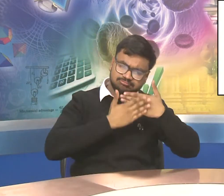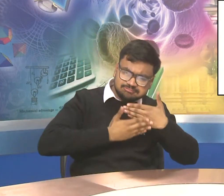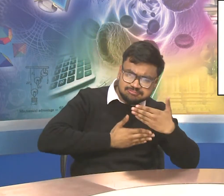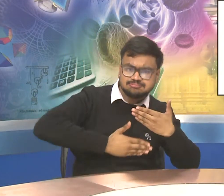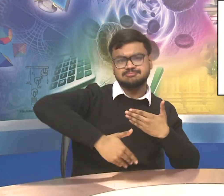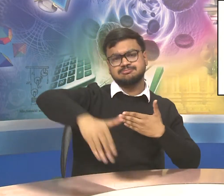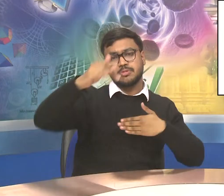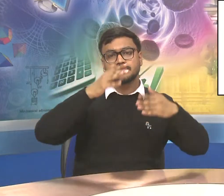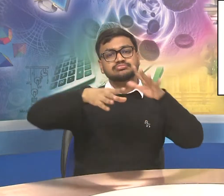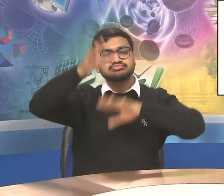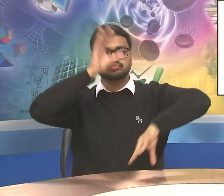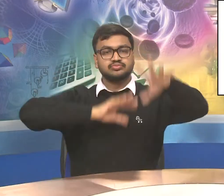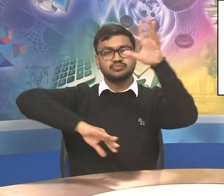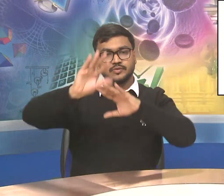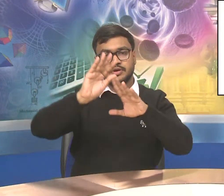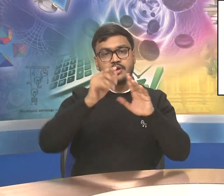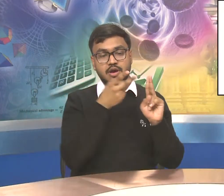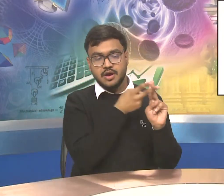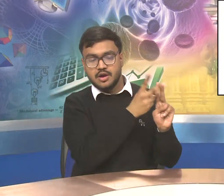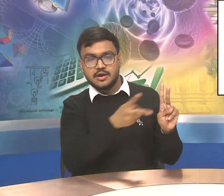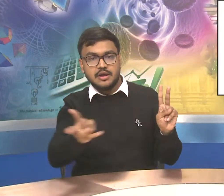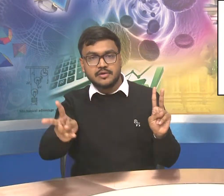and a lifelong learning.